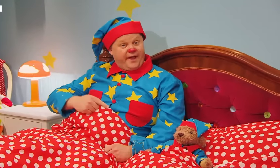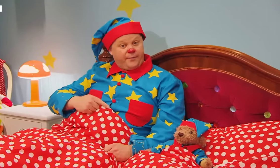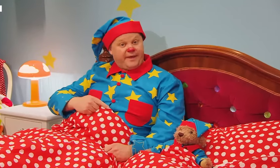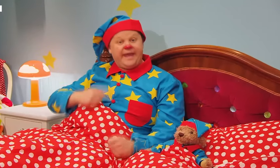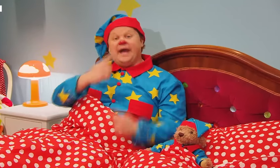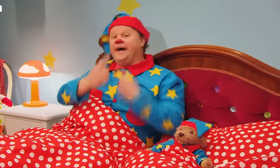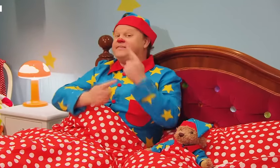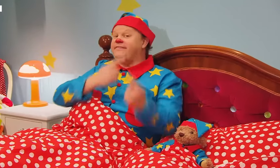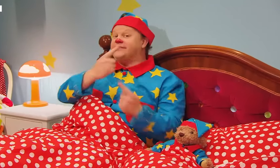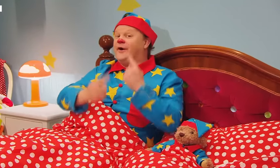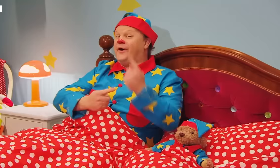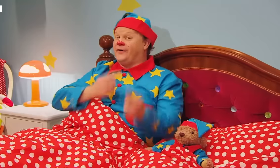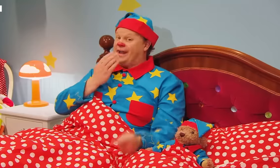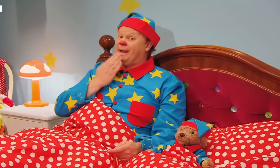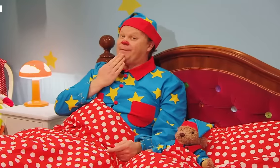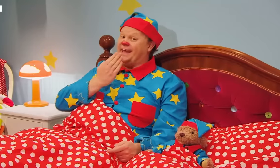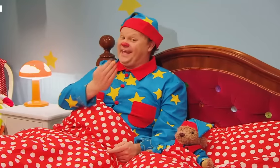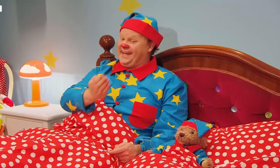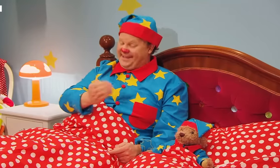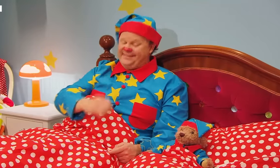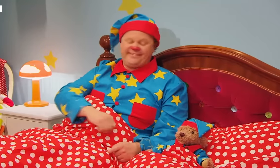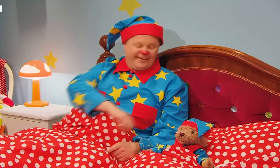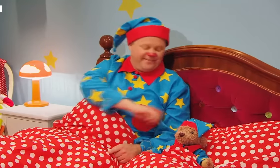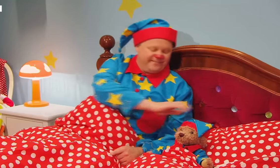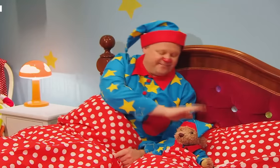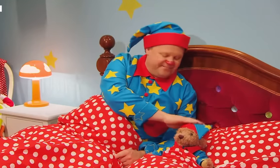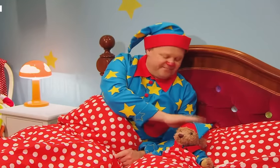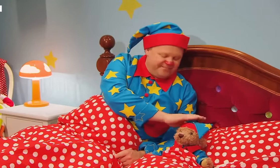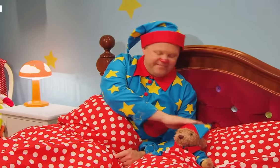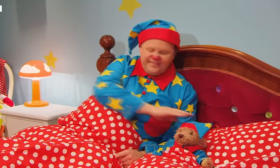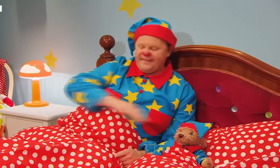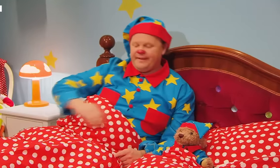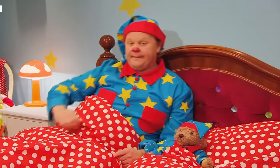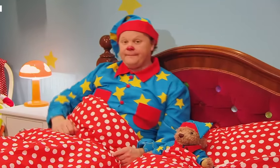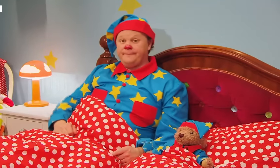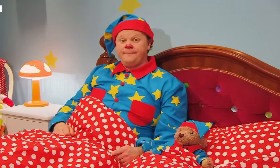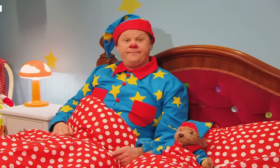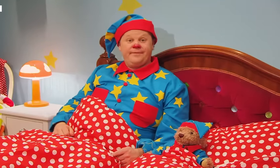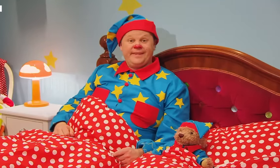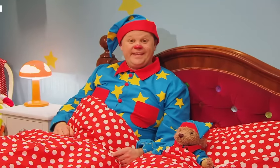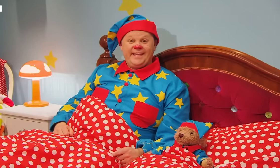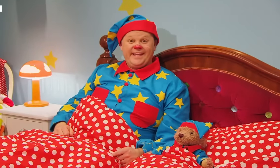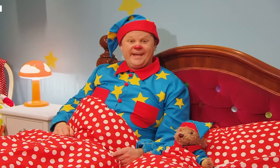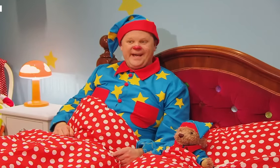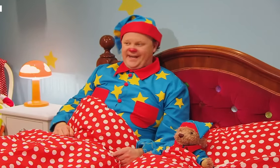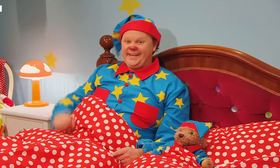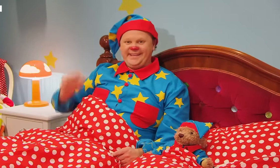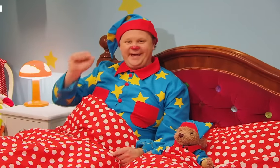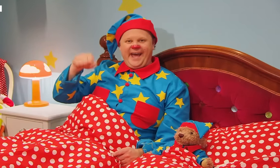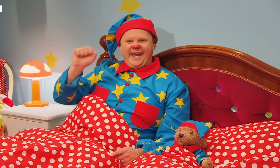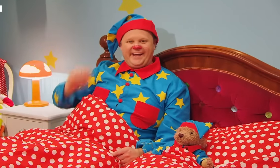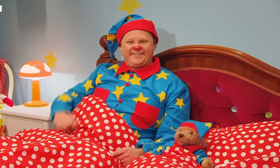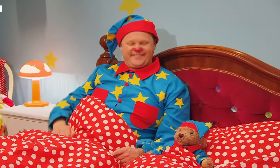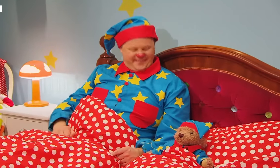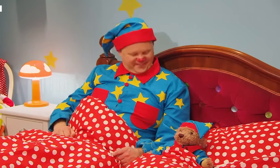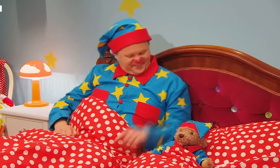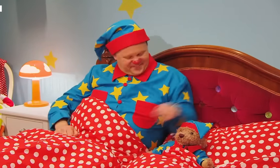me a story, please? If you're sure you're ready for bed... Yes. Have you got